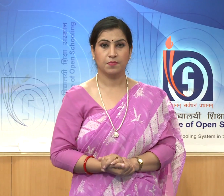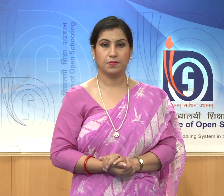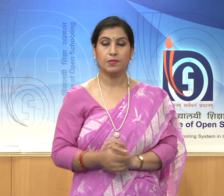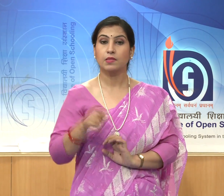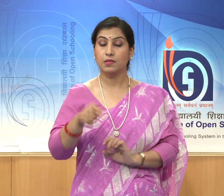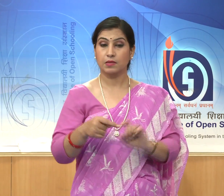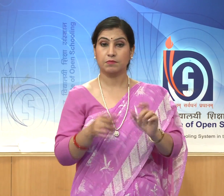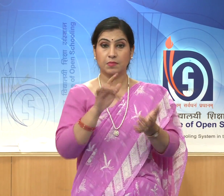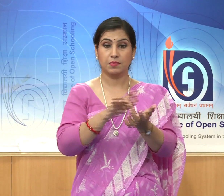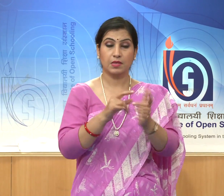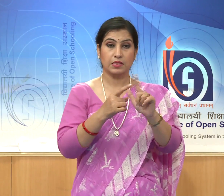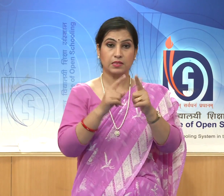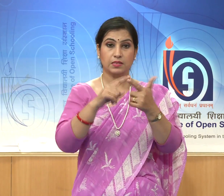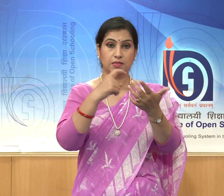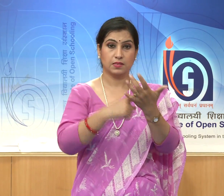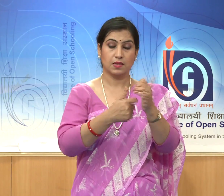in terracotta